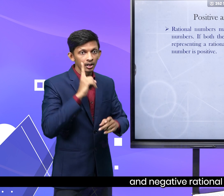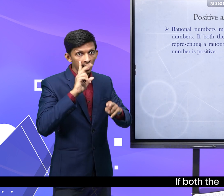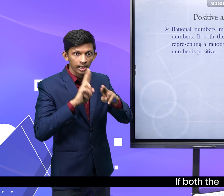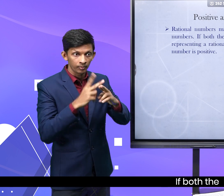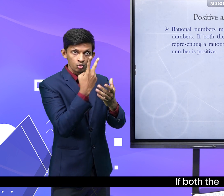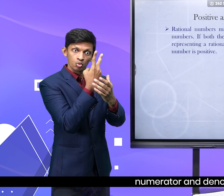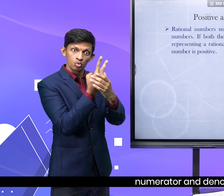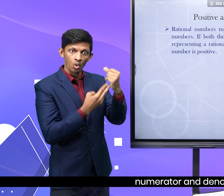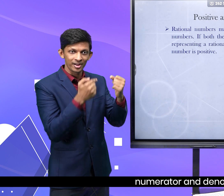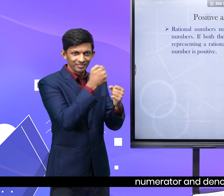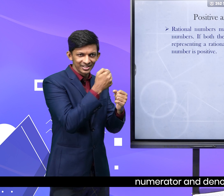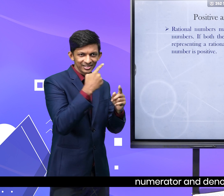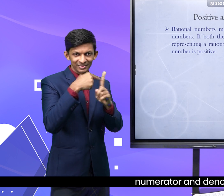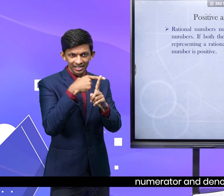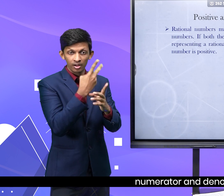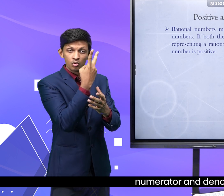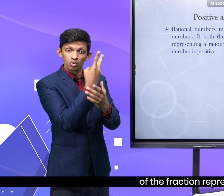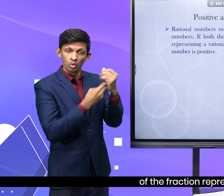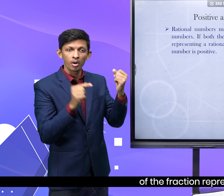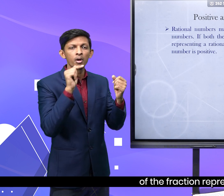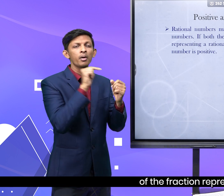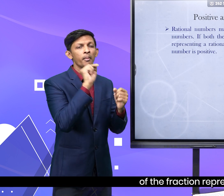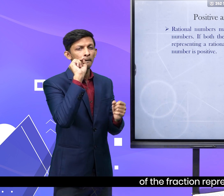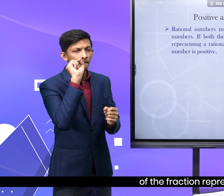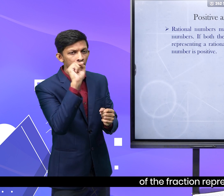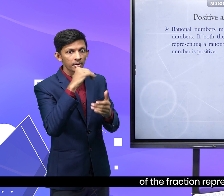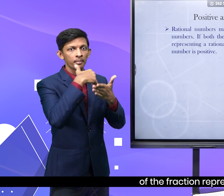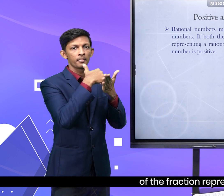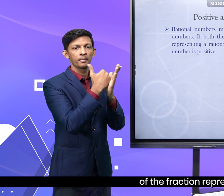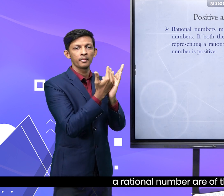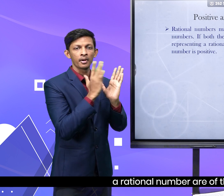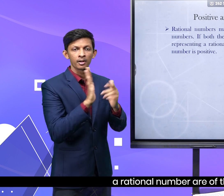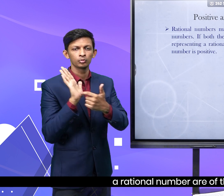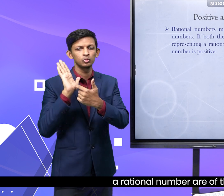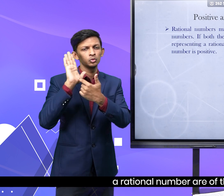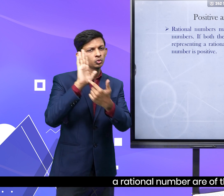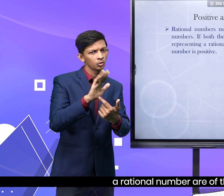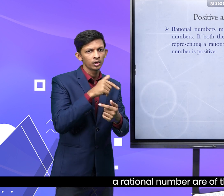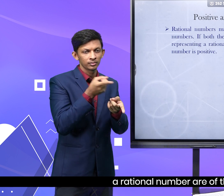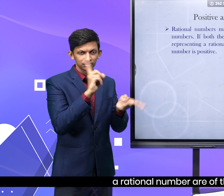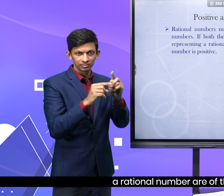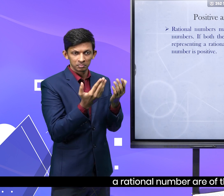If both the numerator and denominator of the fraction representing a rational number are of the same